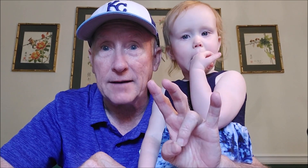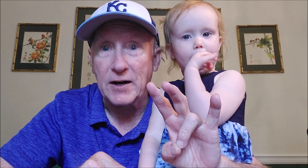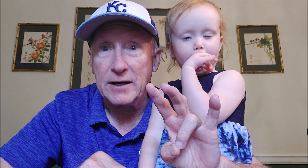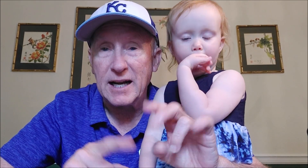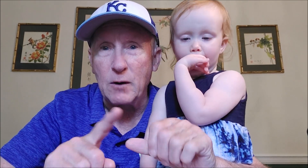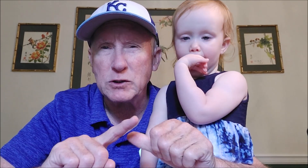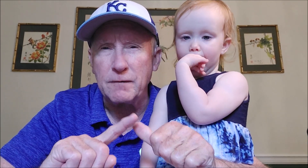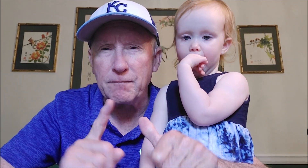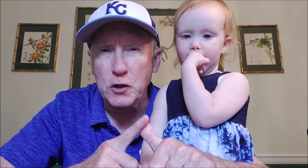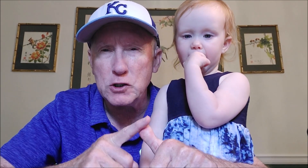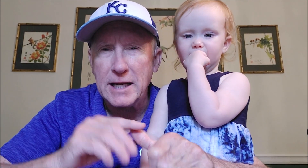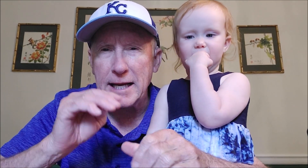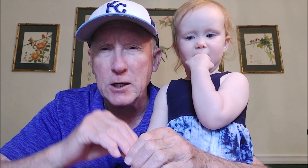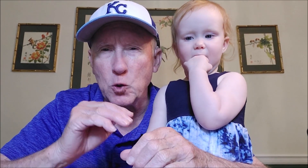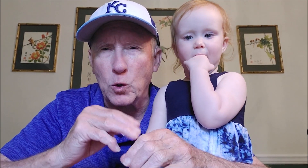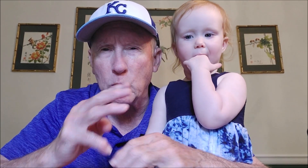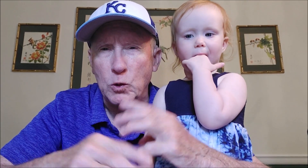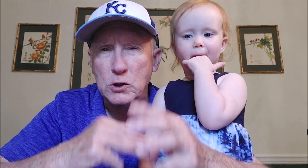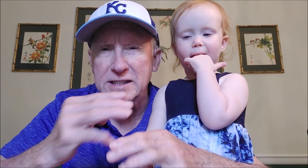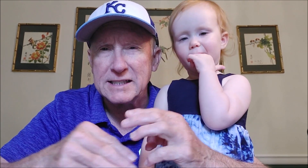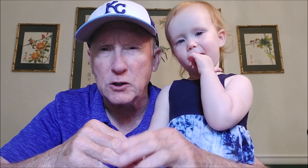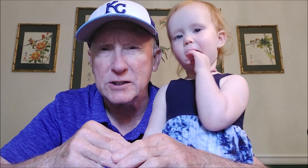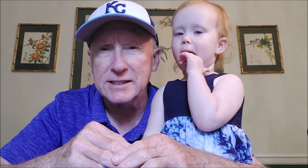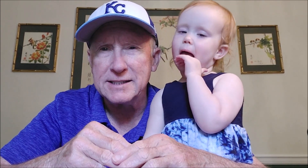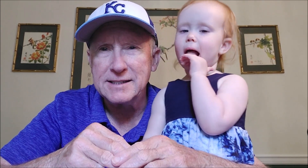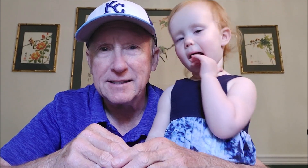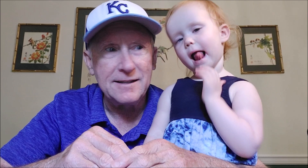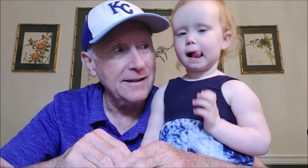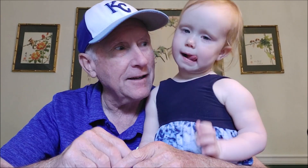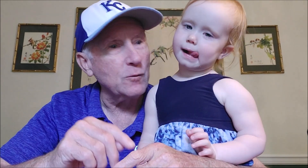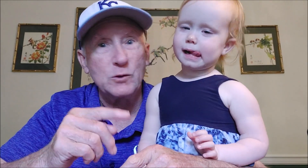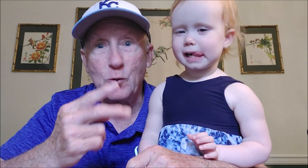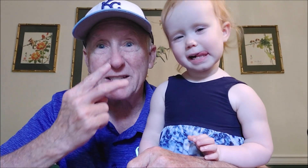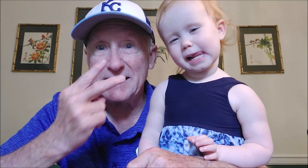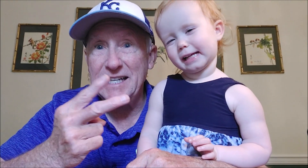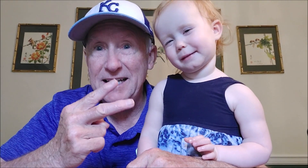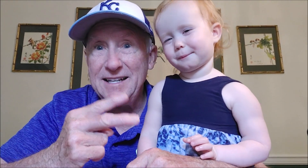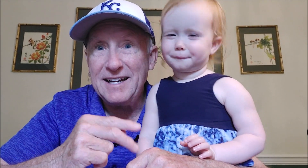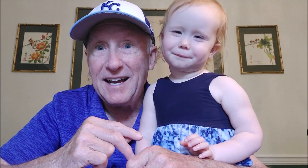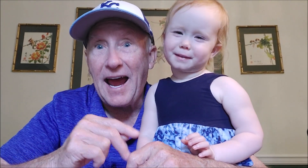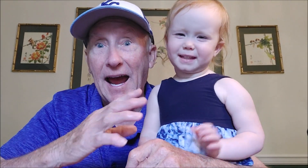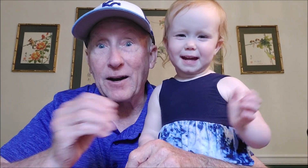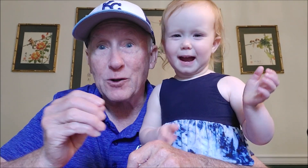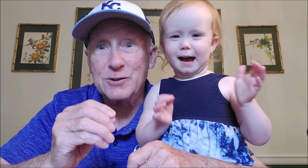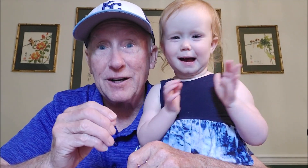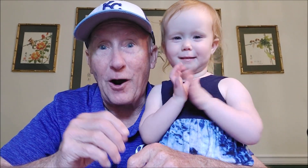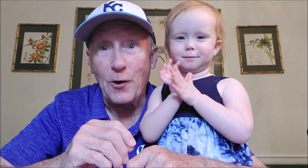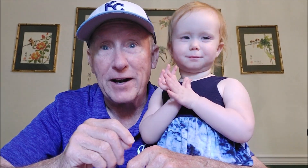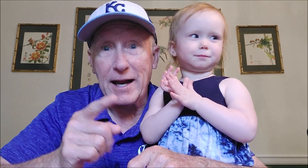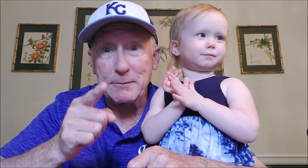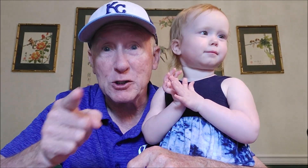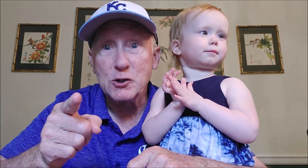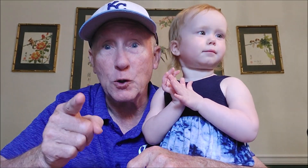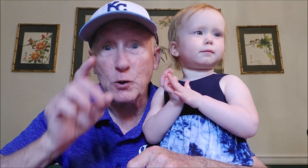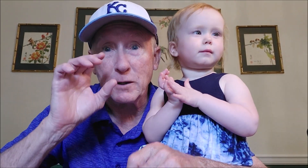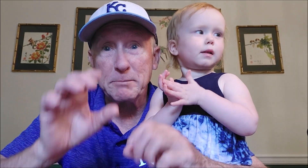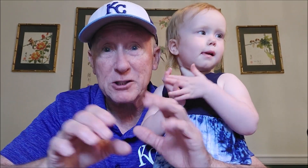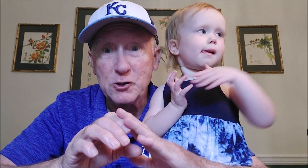1987. That was the first indoor World Series. We want to see. And Yeah. oh, okay, I'm going to show you the